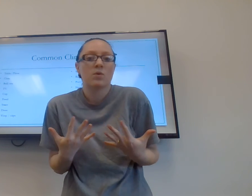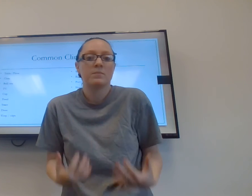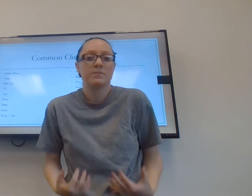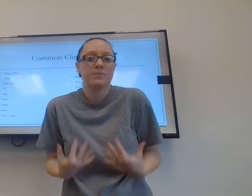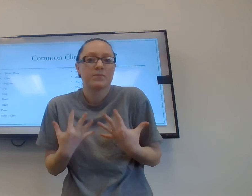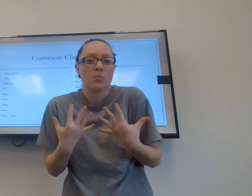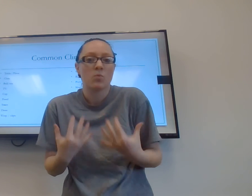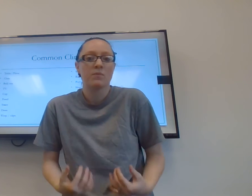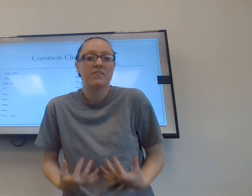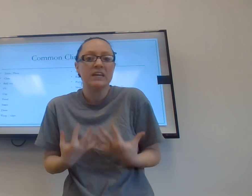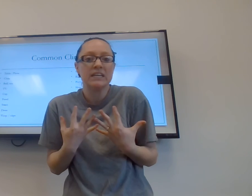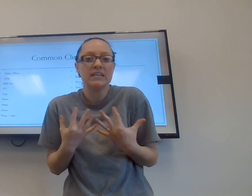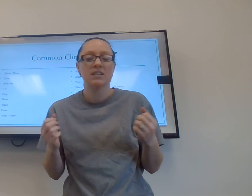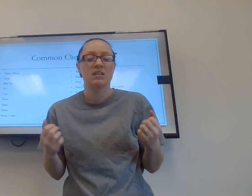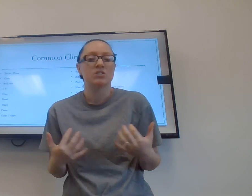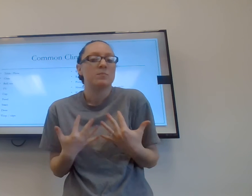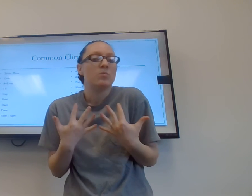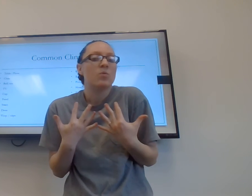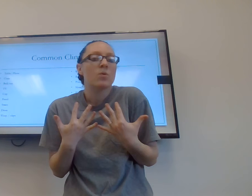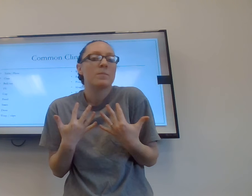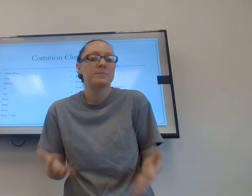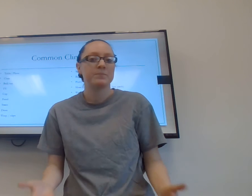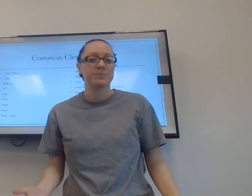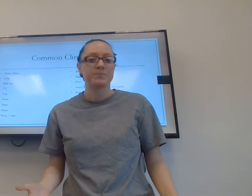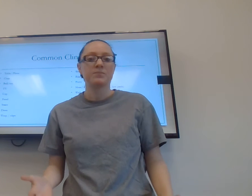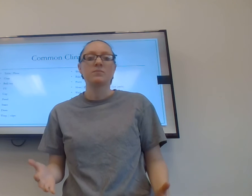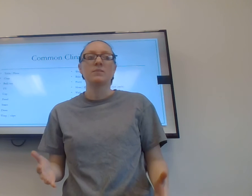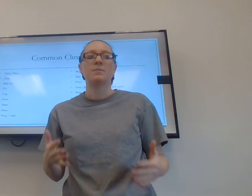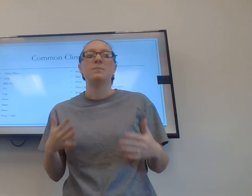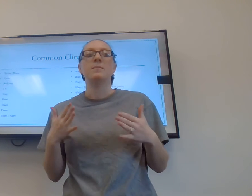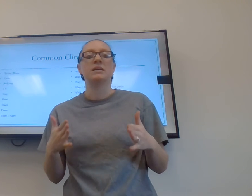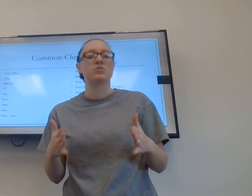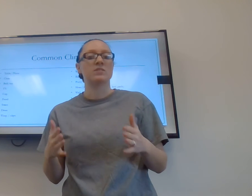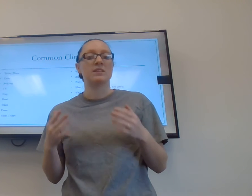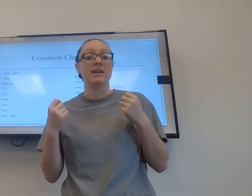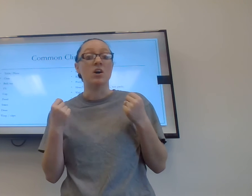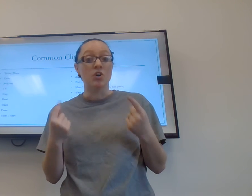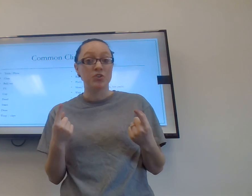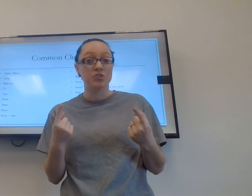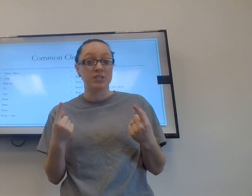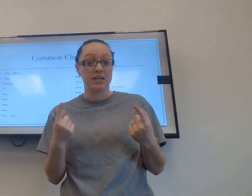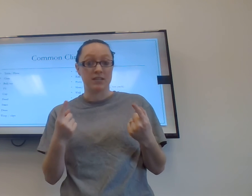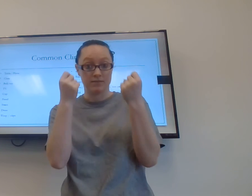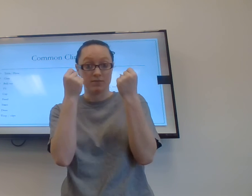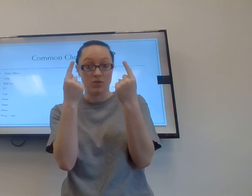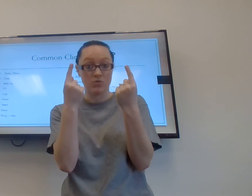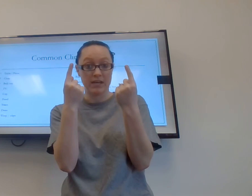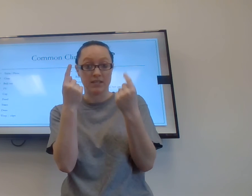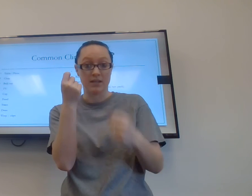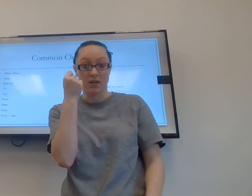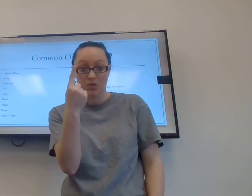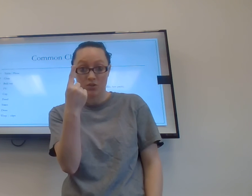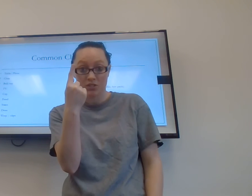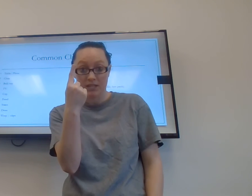warm feeling. It's going to be warm. Make sure that they understand. Know that sign. Understand. Do